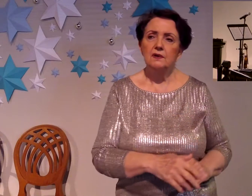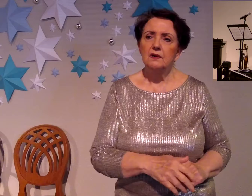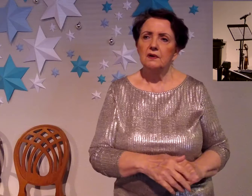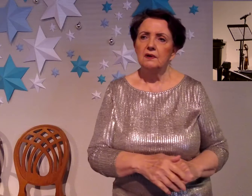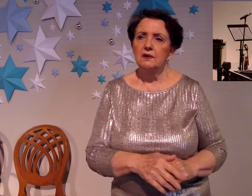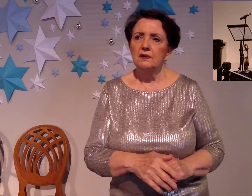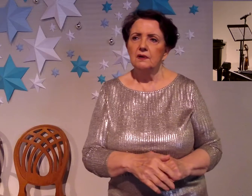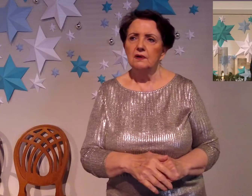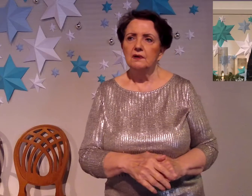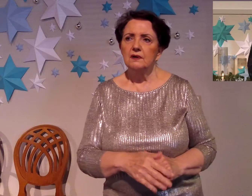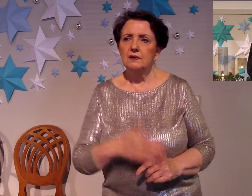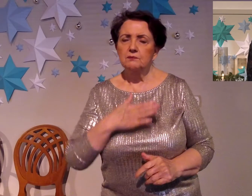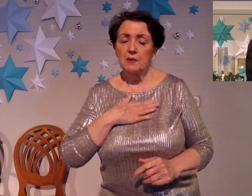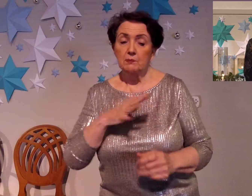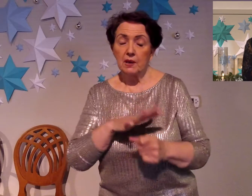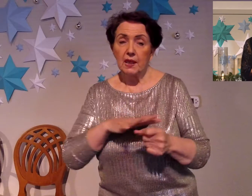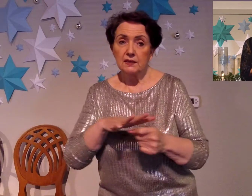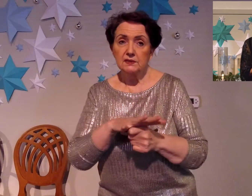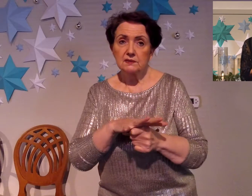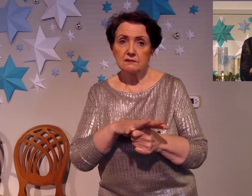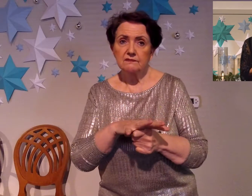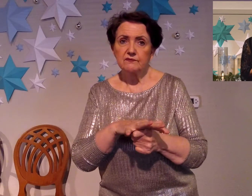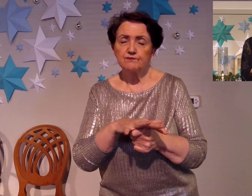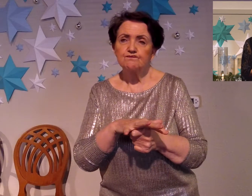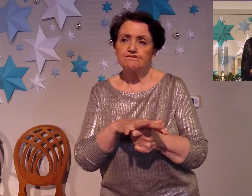and my place of